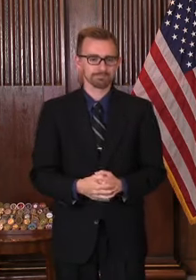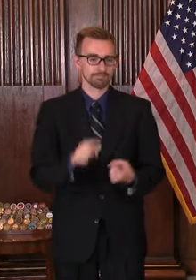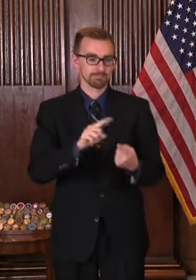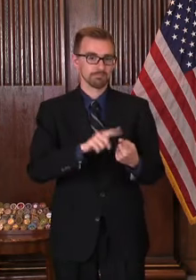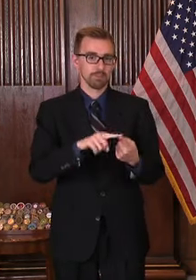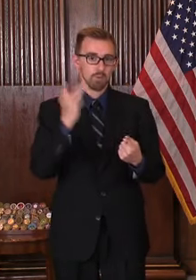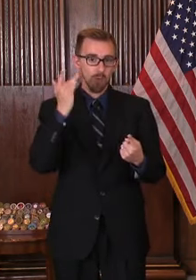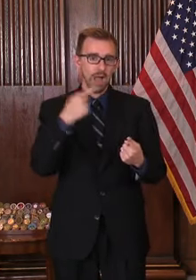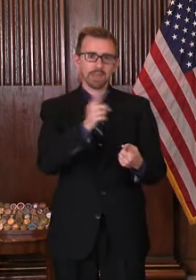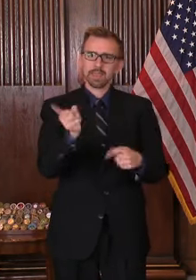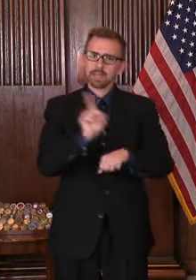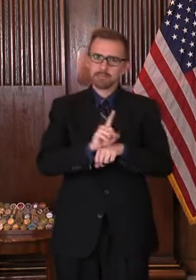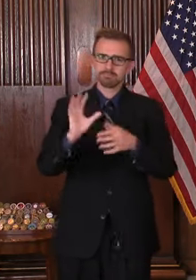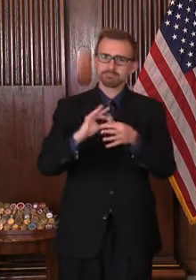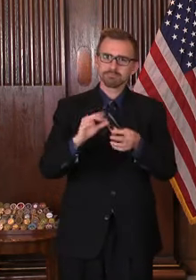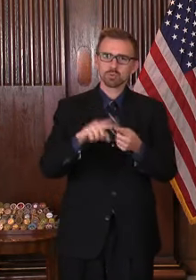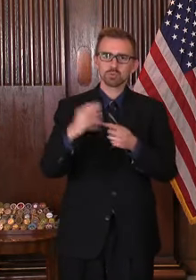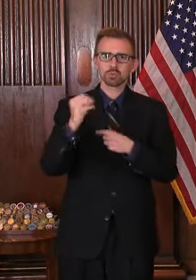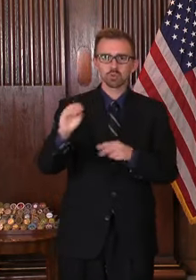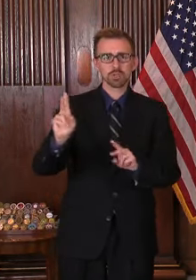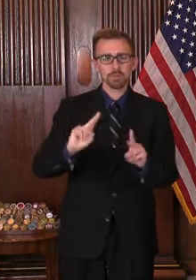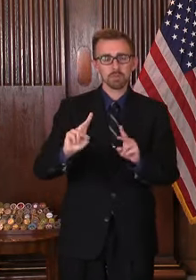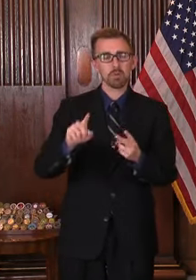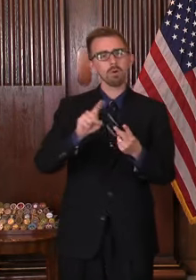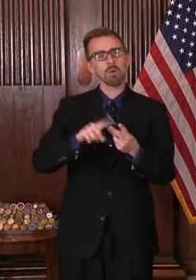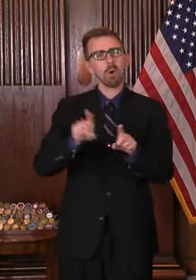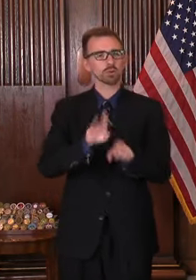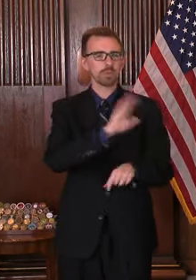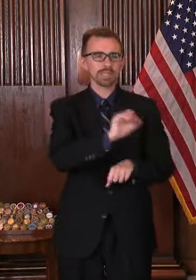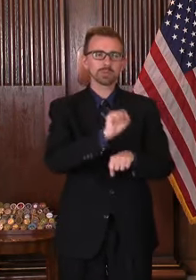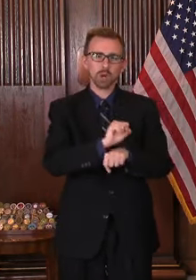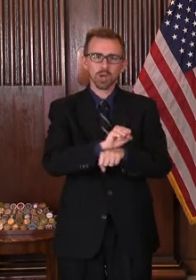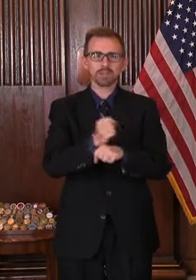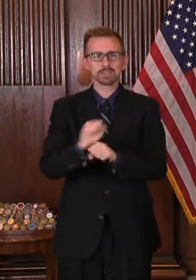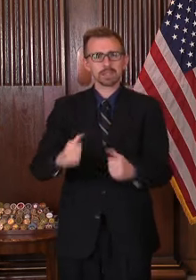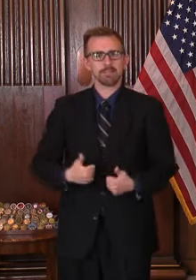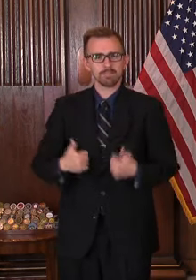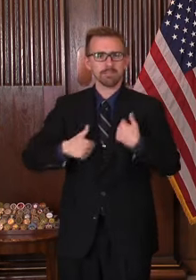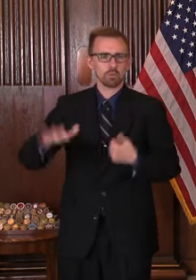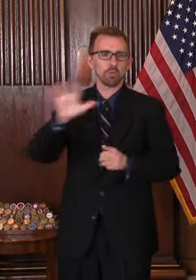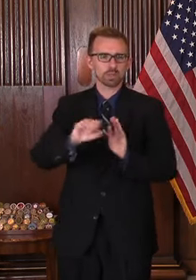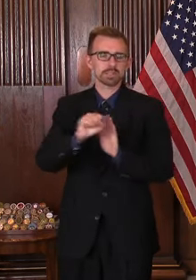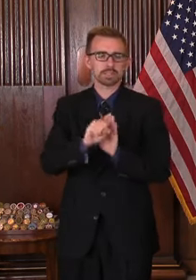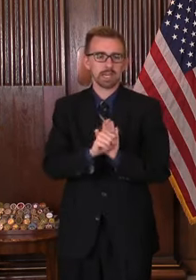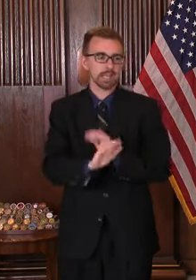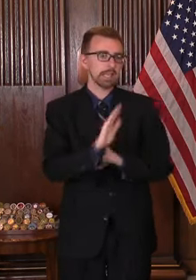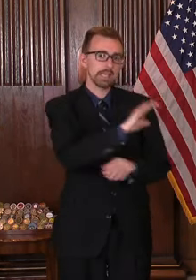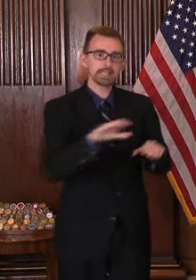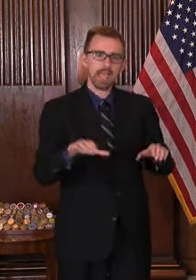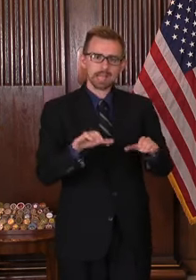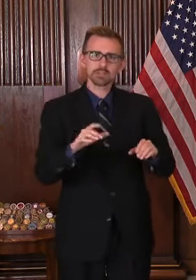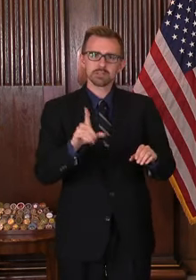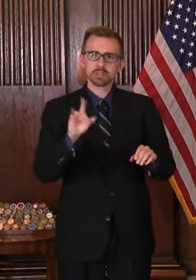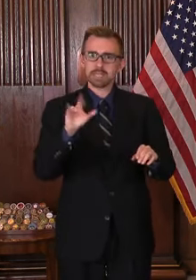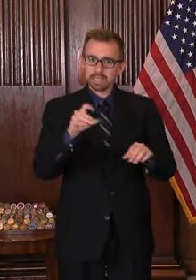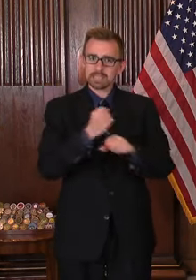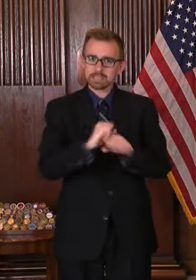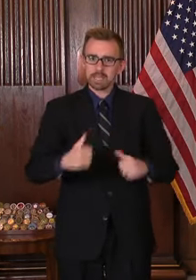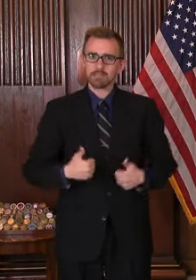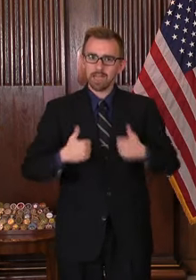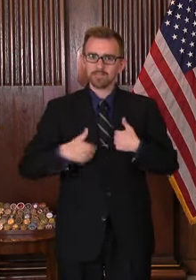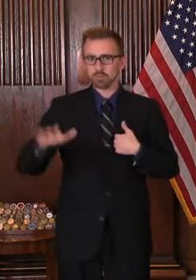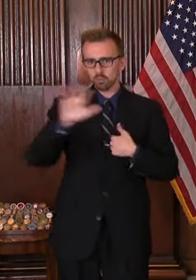here today to speak to Missourians, but really for what he does for a living about saving lives across Missouri. And it was his action that did save lives across our